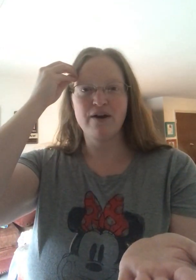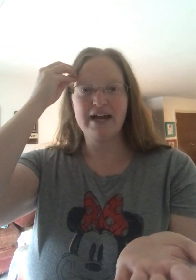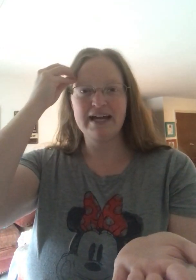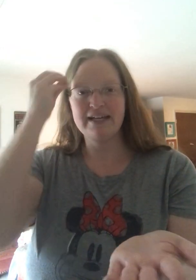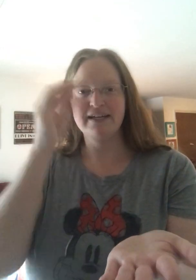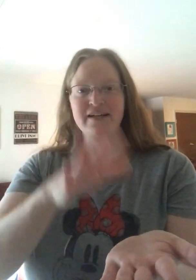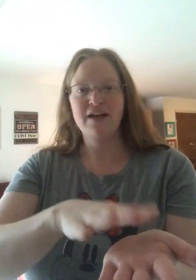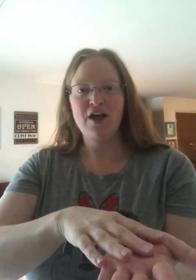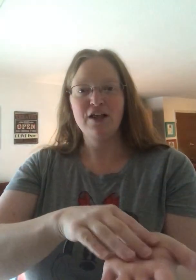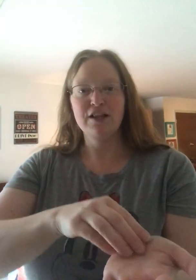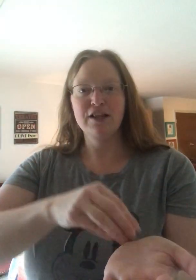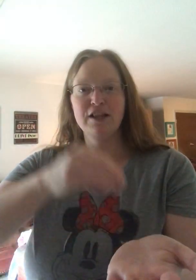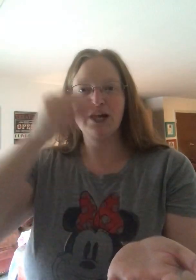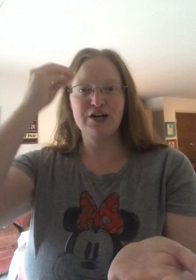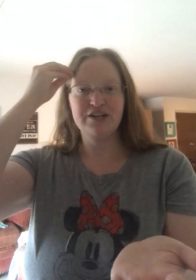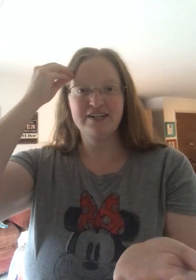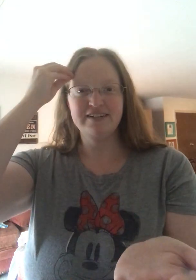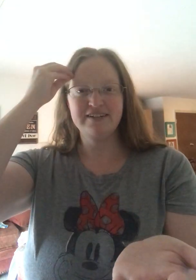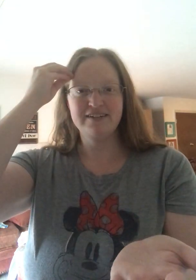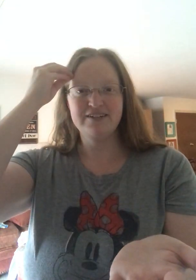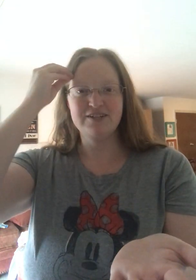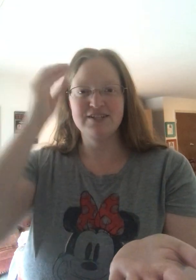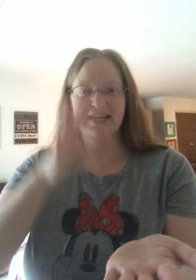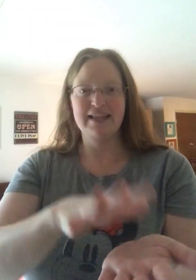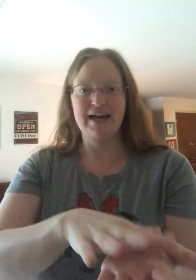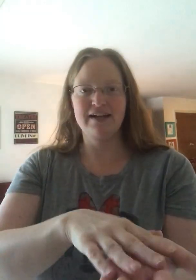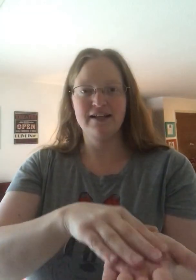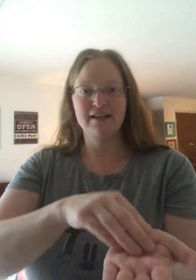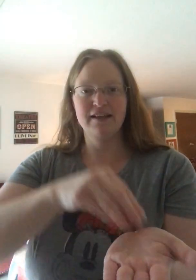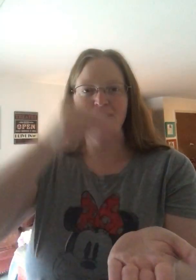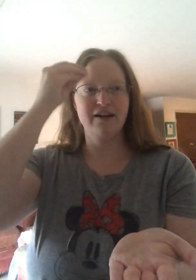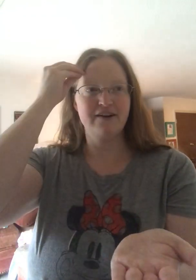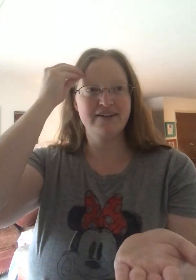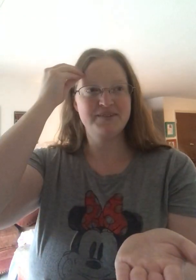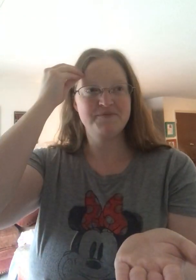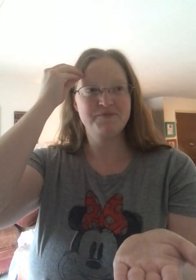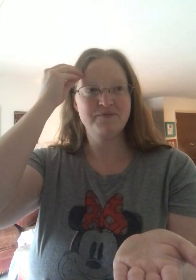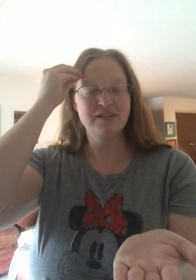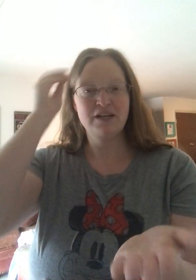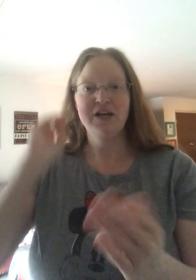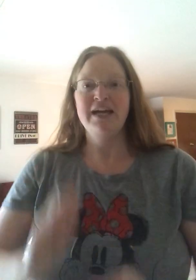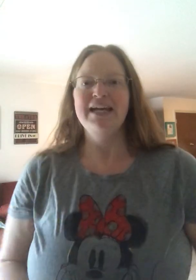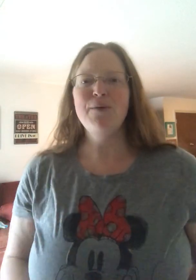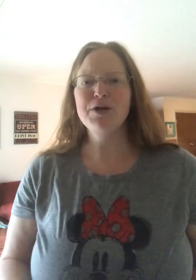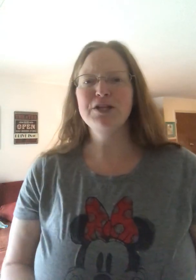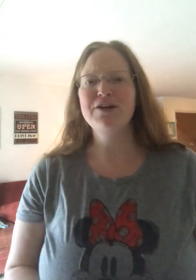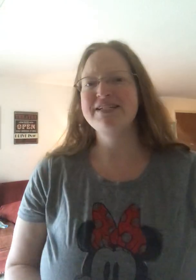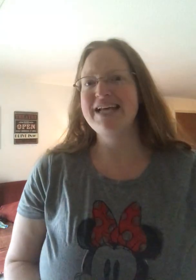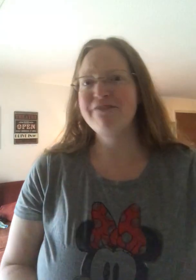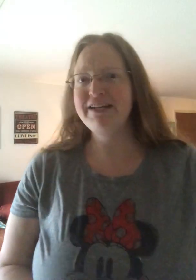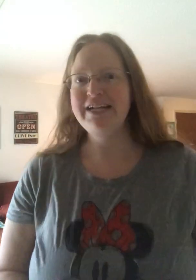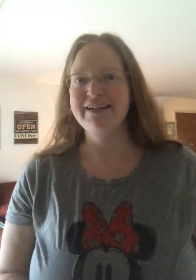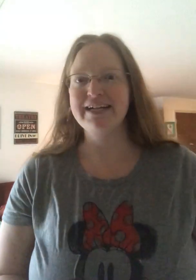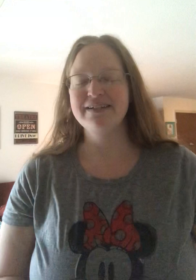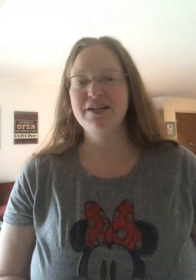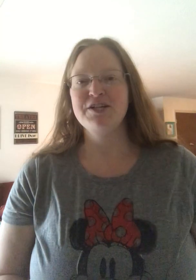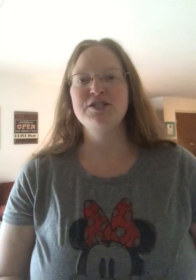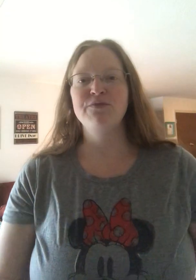head. Learn. Just like that. Learn. Now we're going to learn deaf and hearing. So for